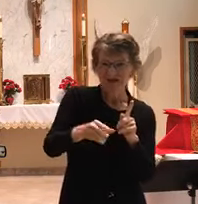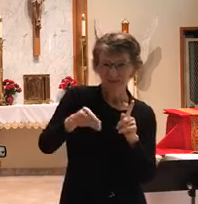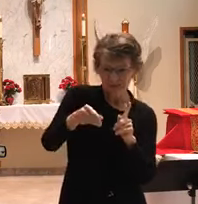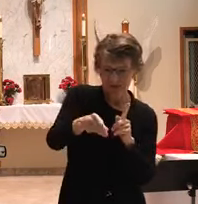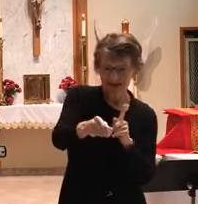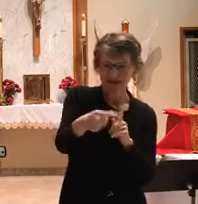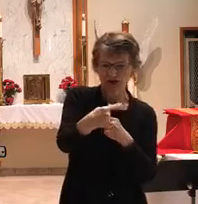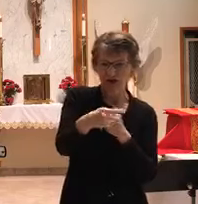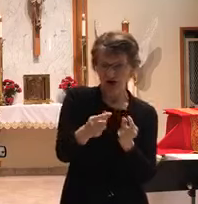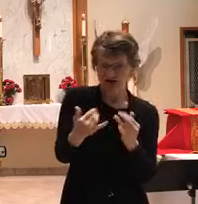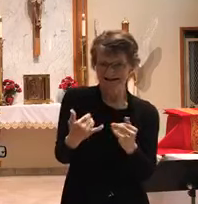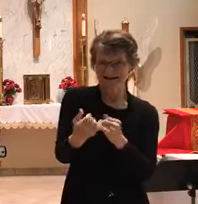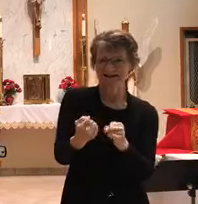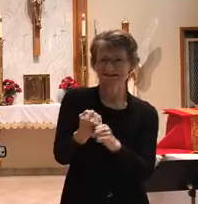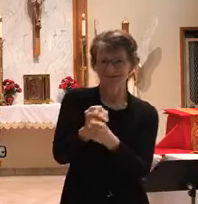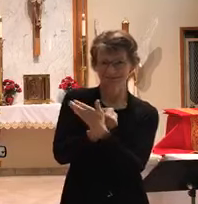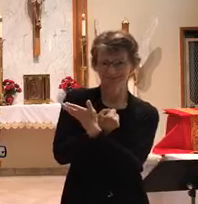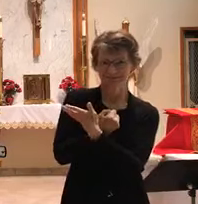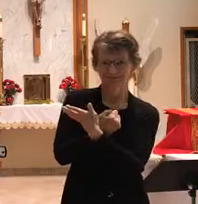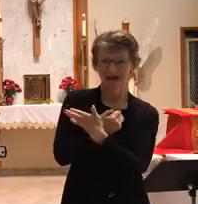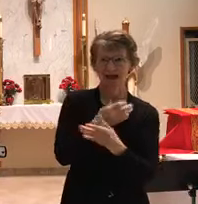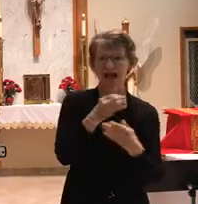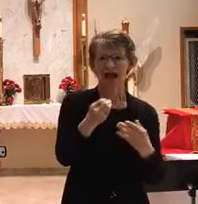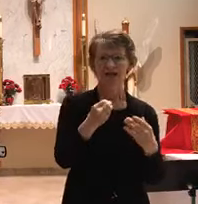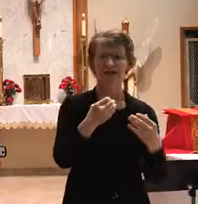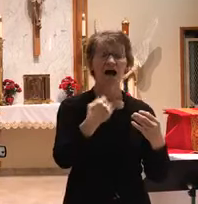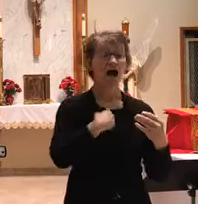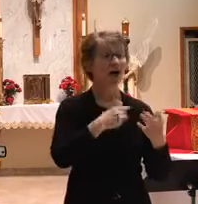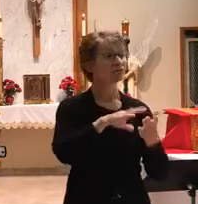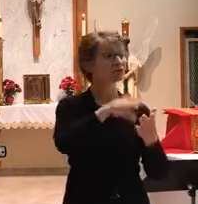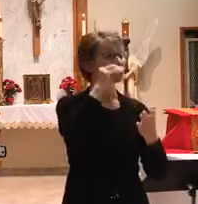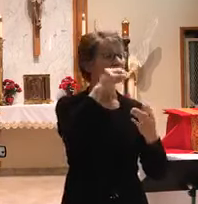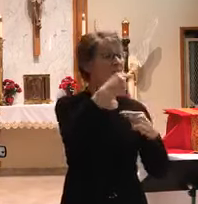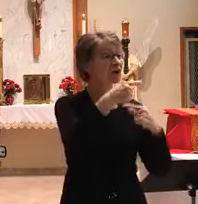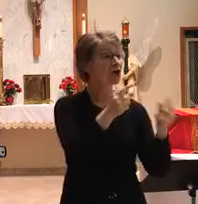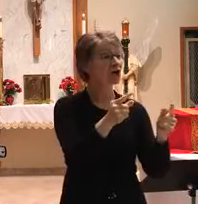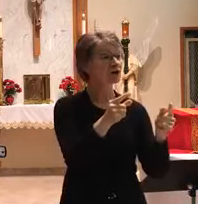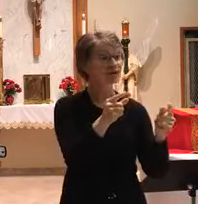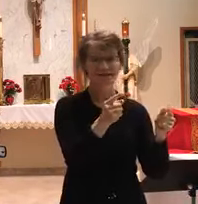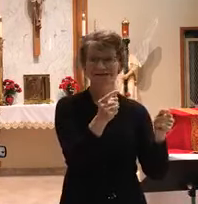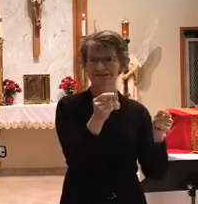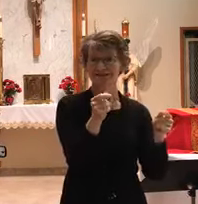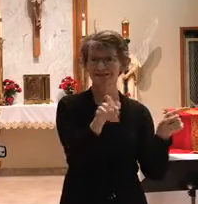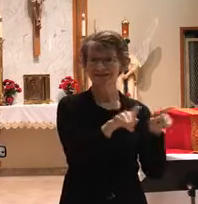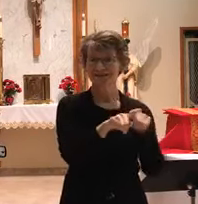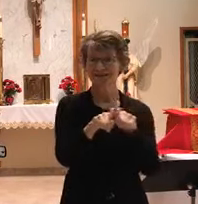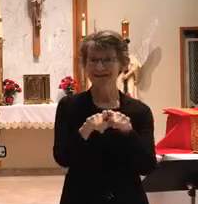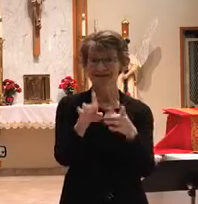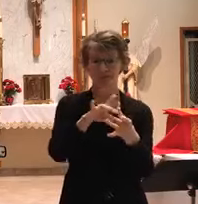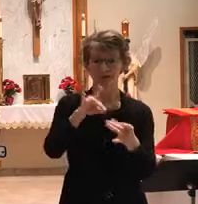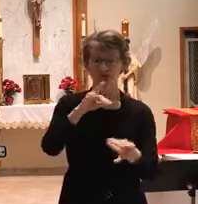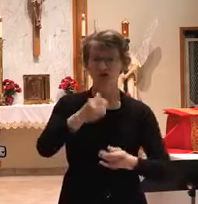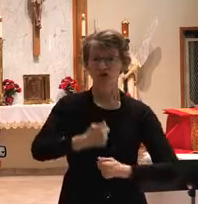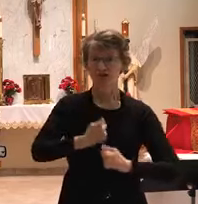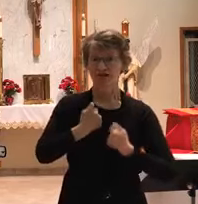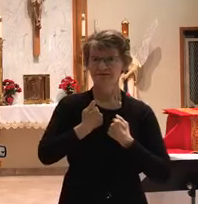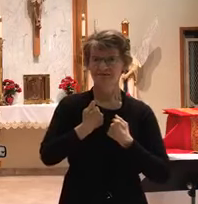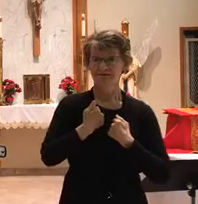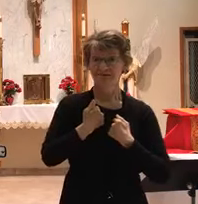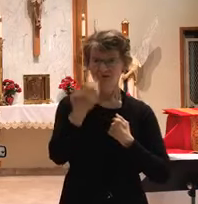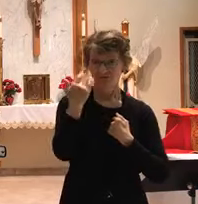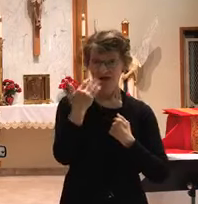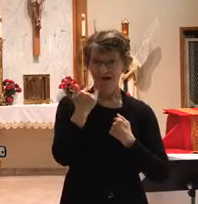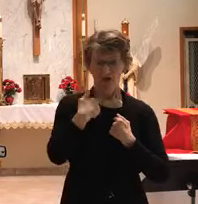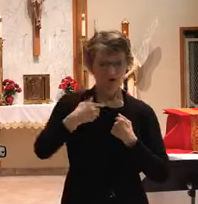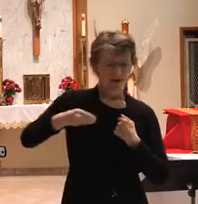in the last 3 weeks, I have learned that the garden is a lot like the spiritual life. One, with